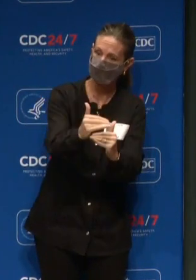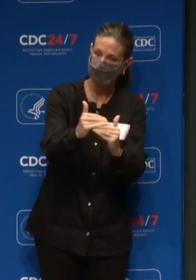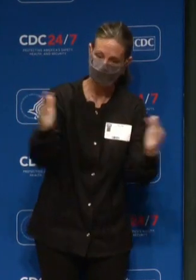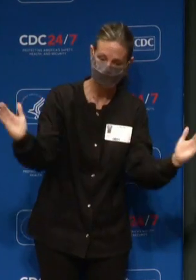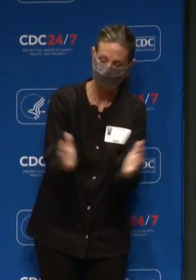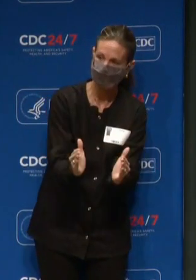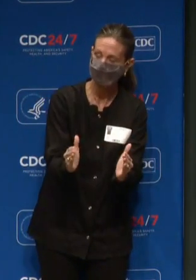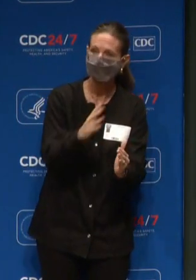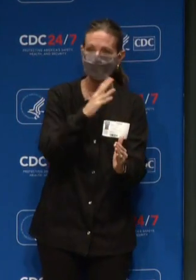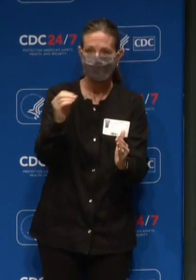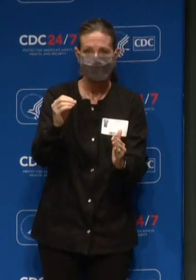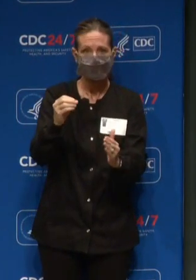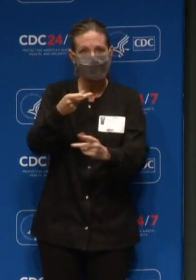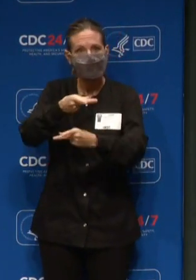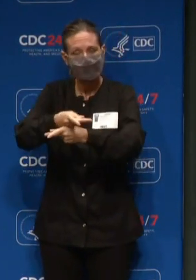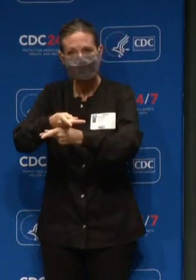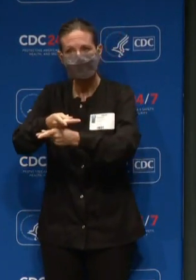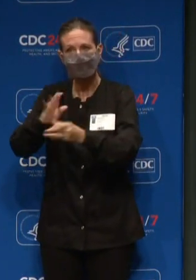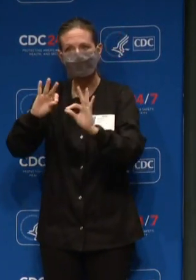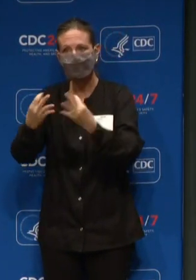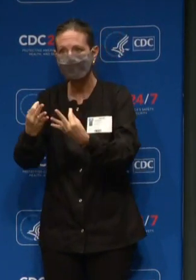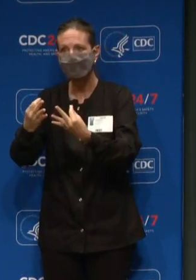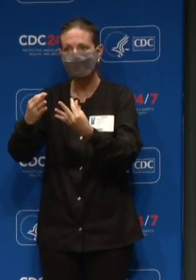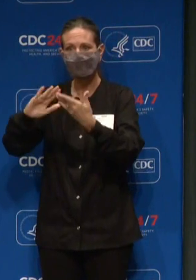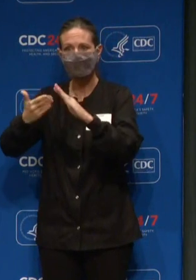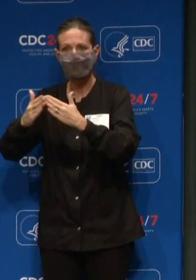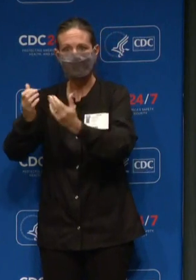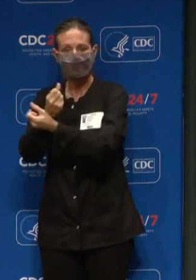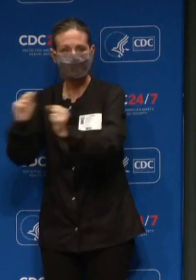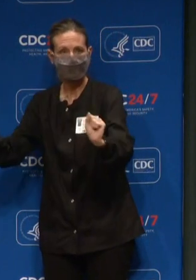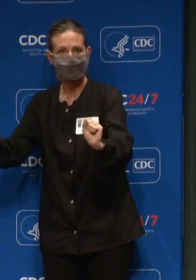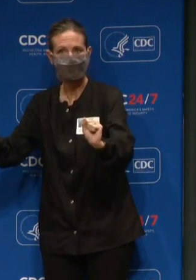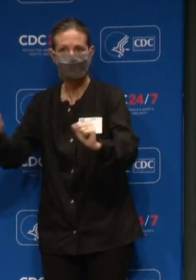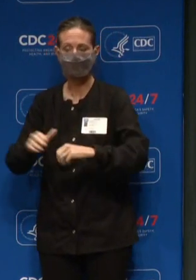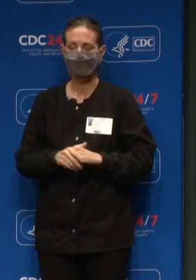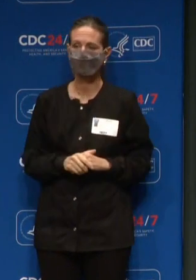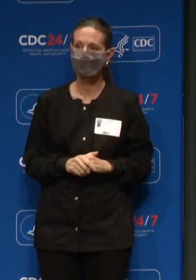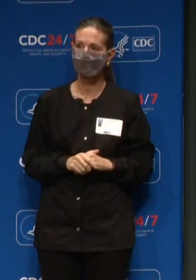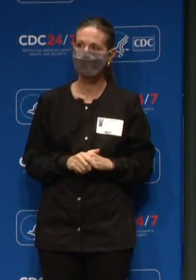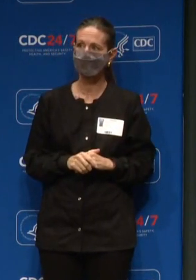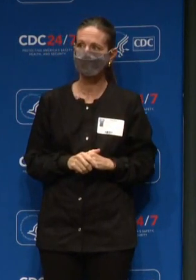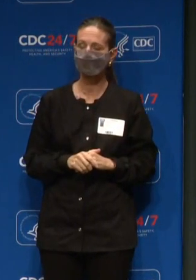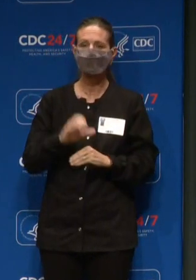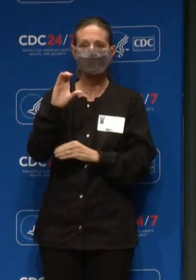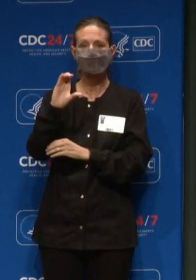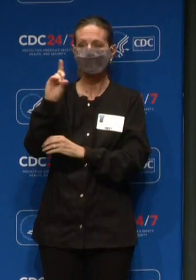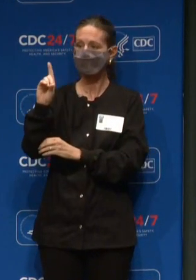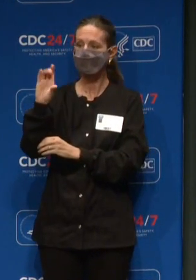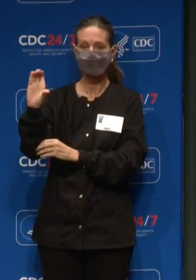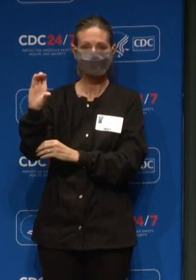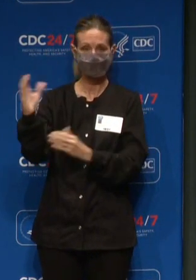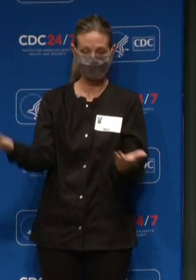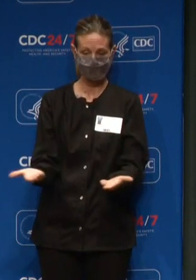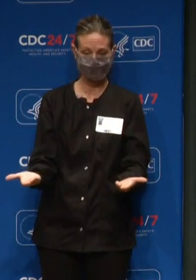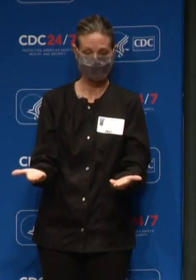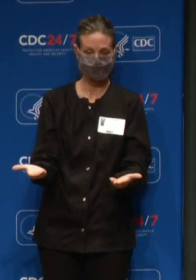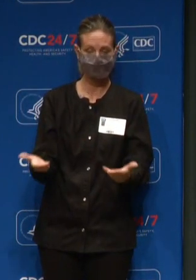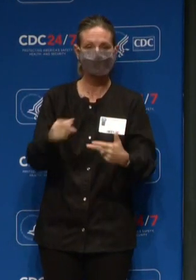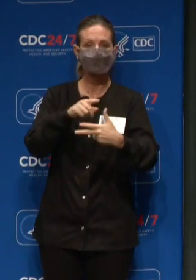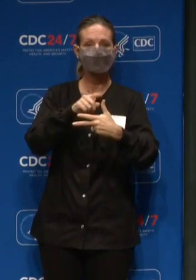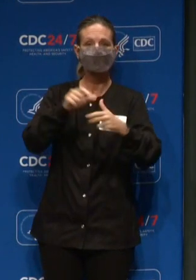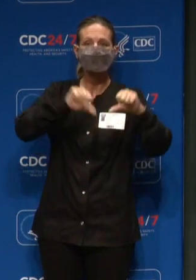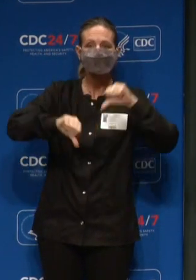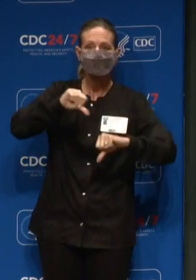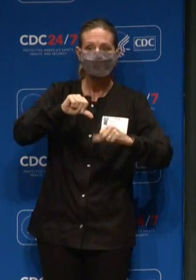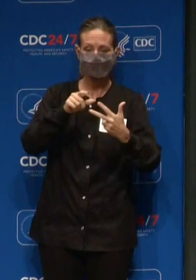our families, and our communities. At CDC, science, data, and service